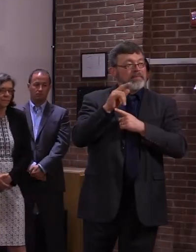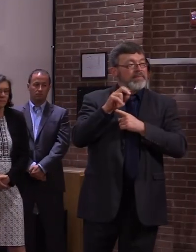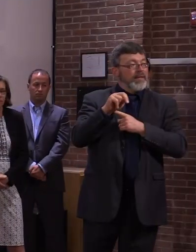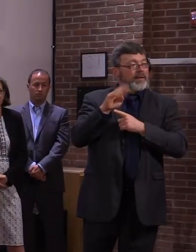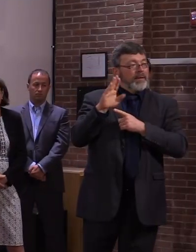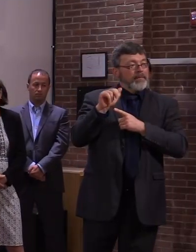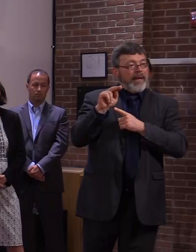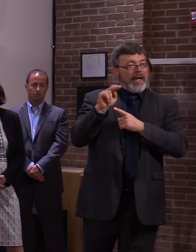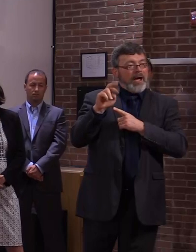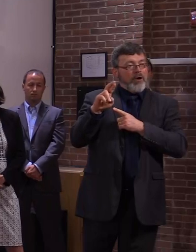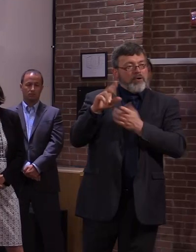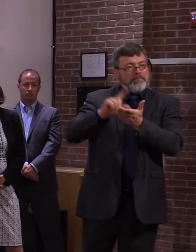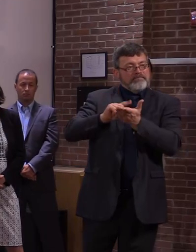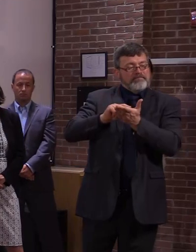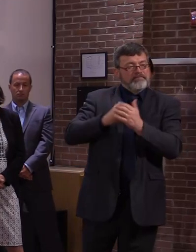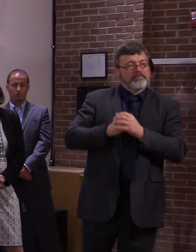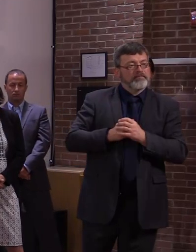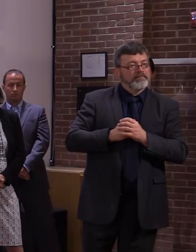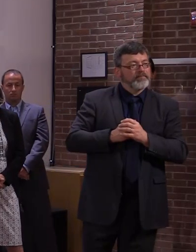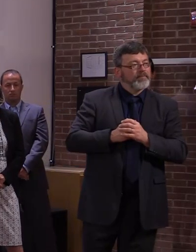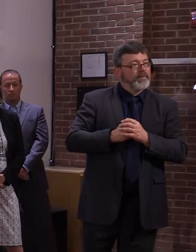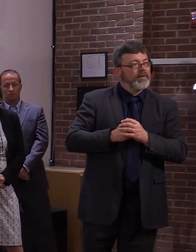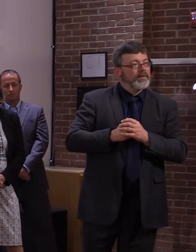It's been taken, thank you.